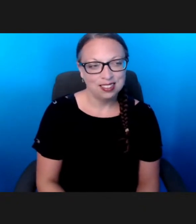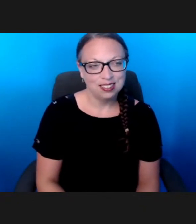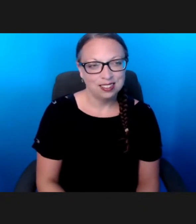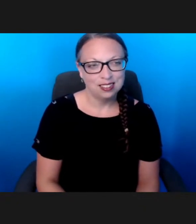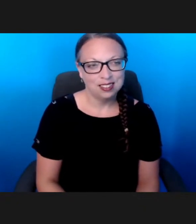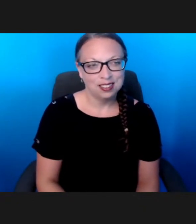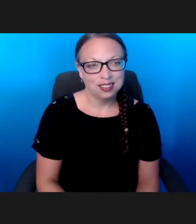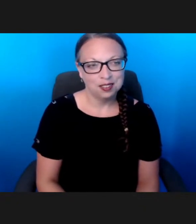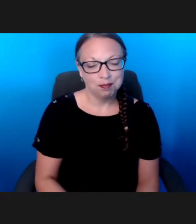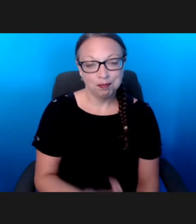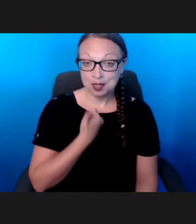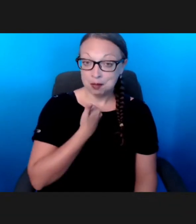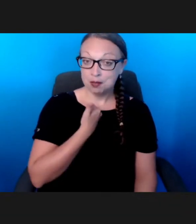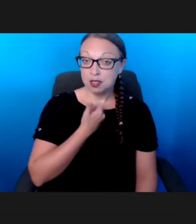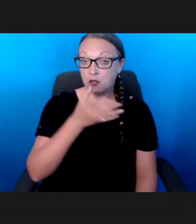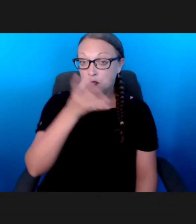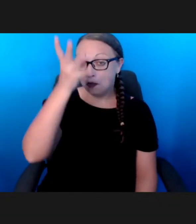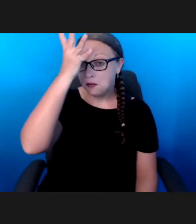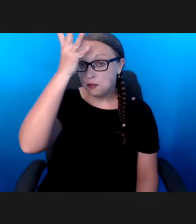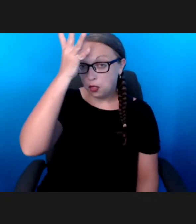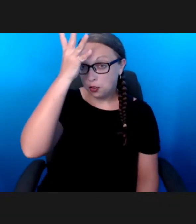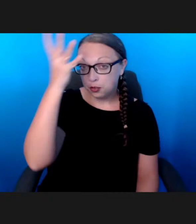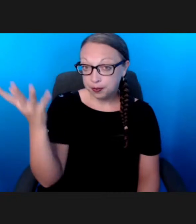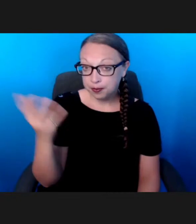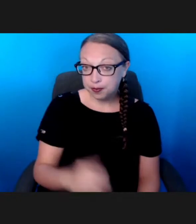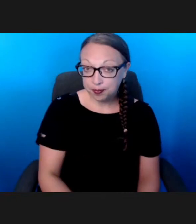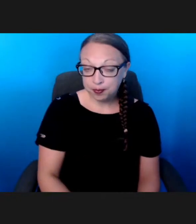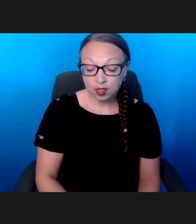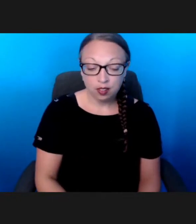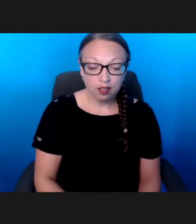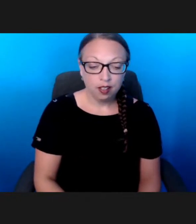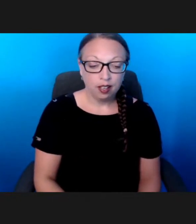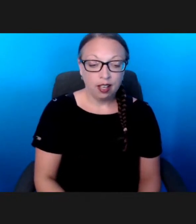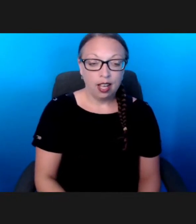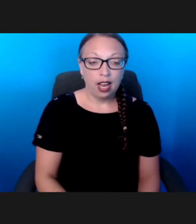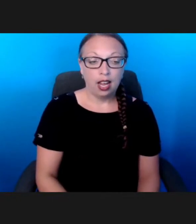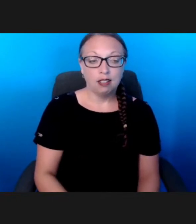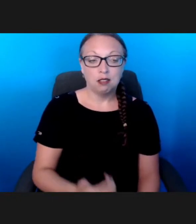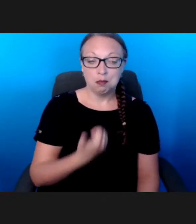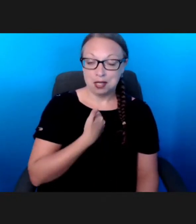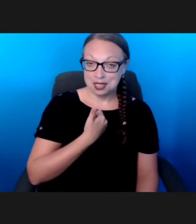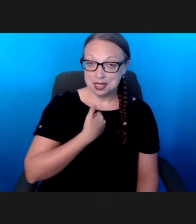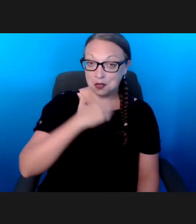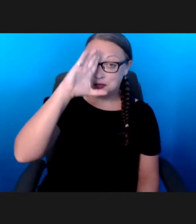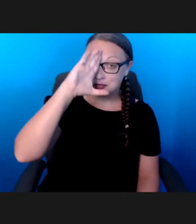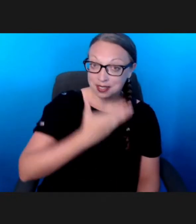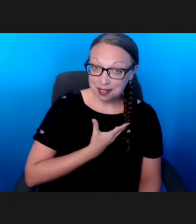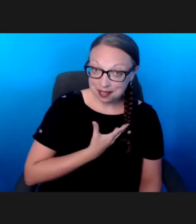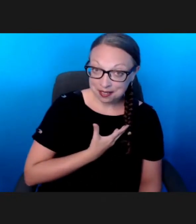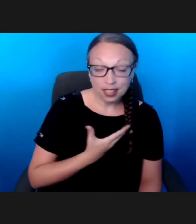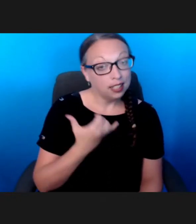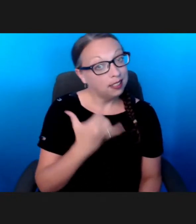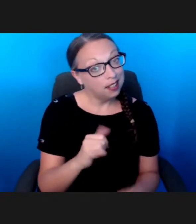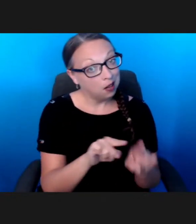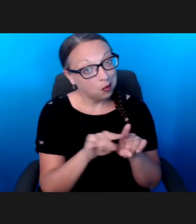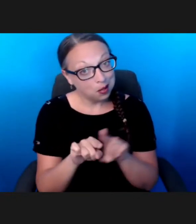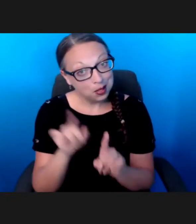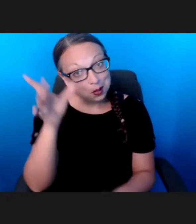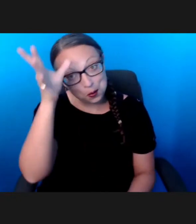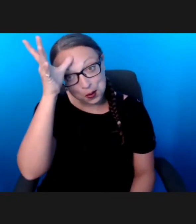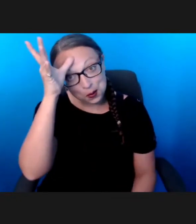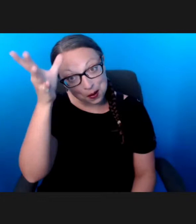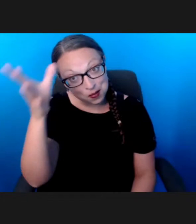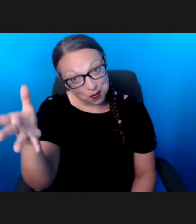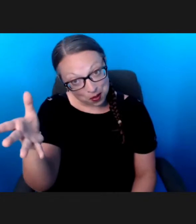Being a father myself and being a watchful son and now being a grandfather, I've learned